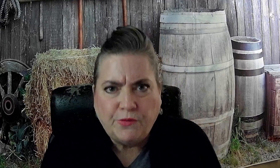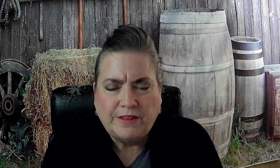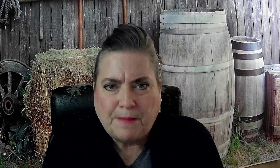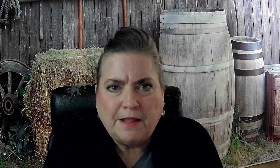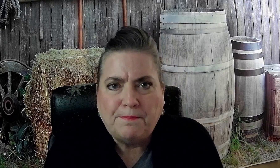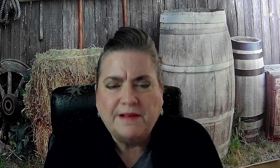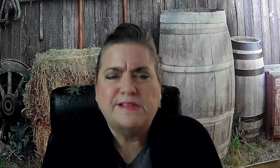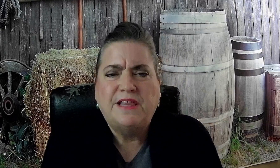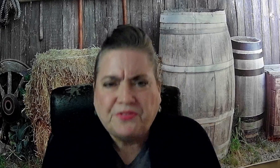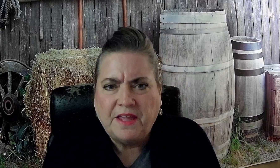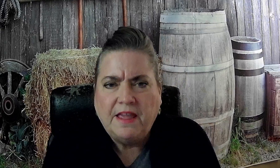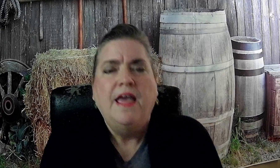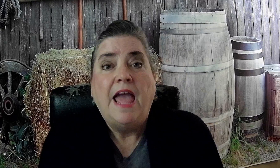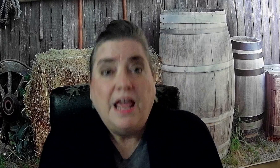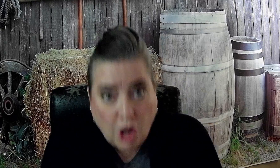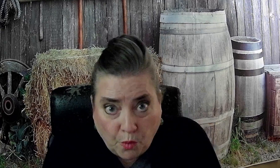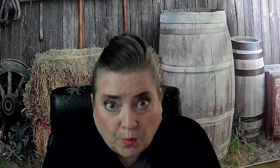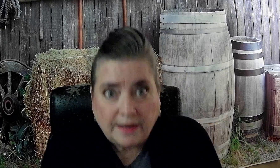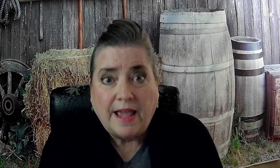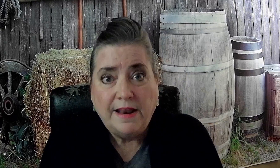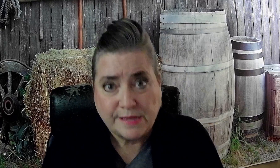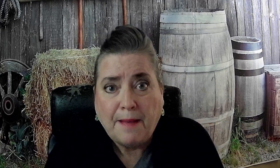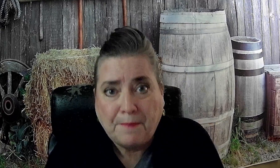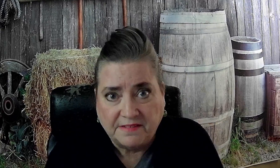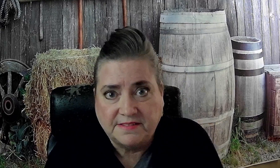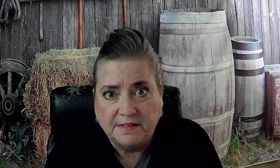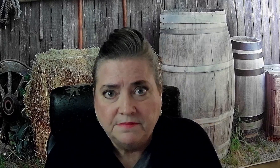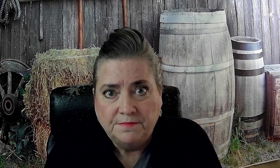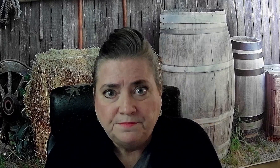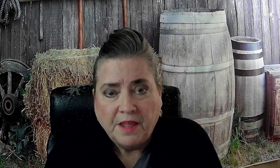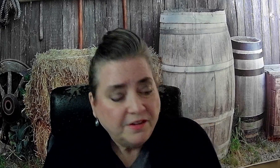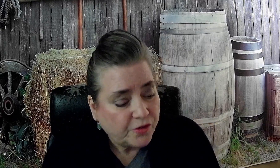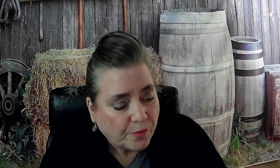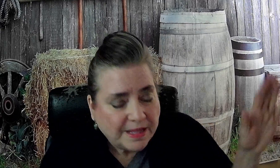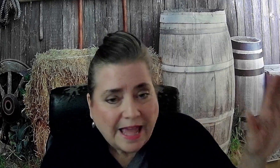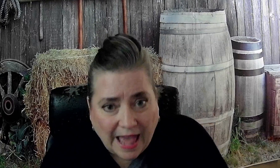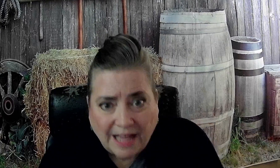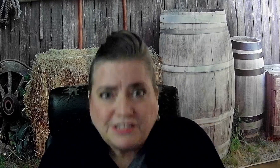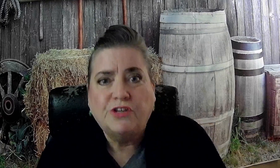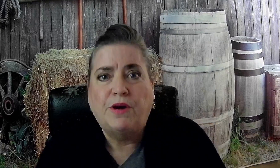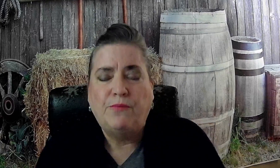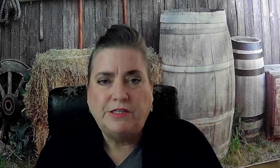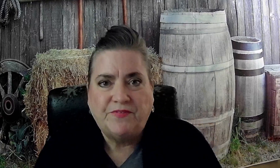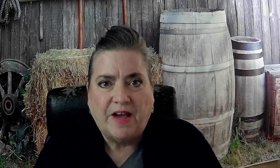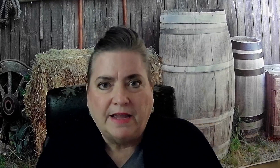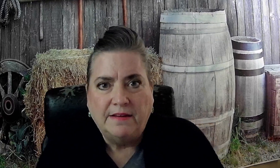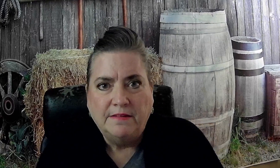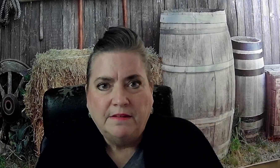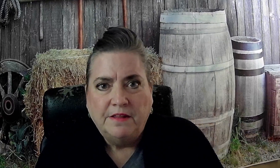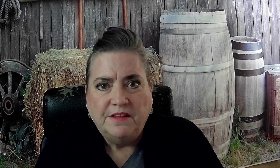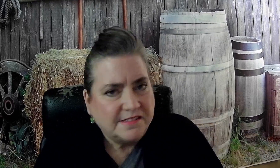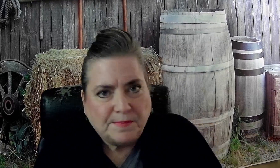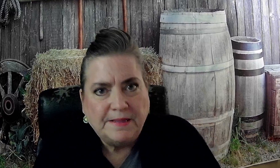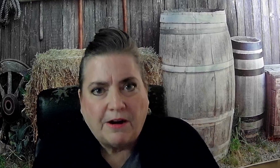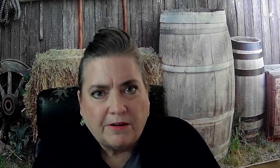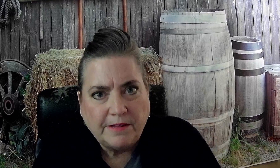ballot box, nothing and no one can stop us. So from the edge of the Great Red Divide, this has been the Heartland Mamas